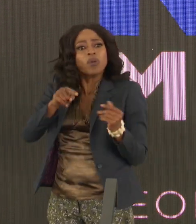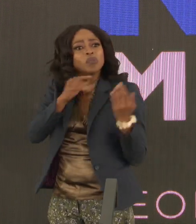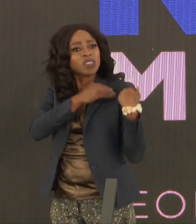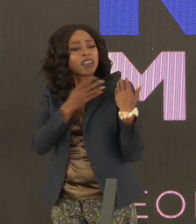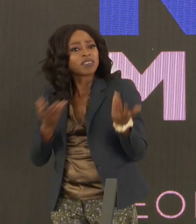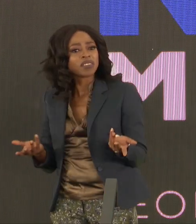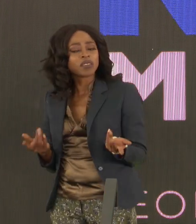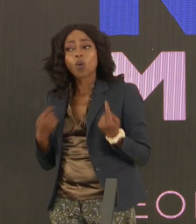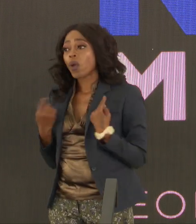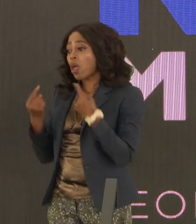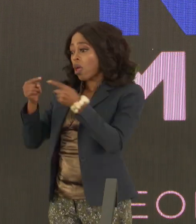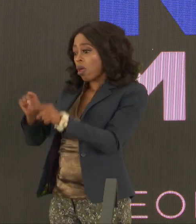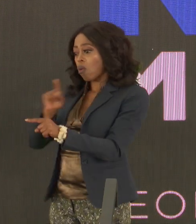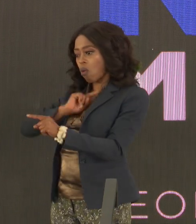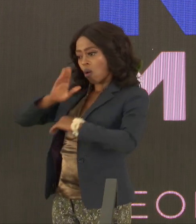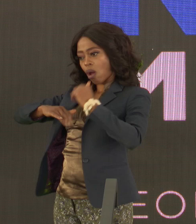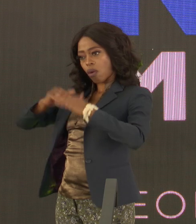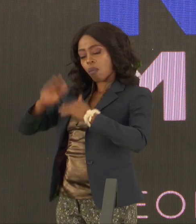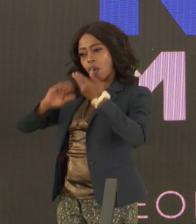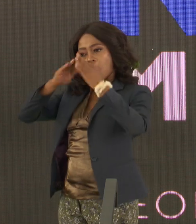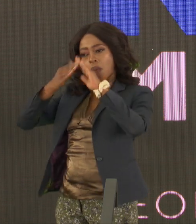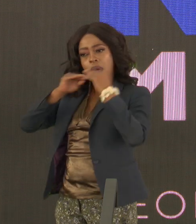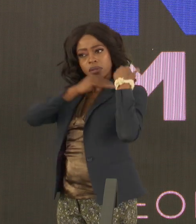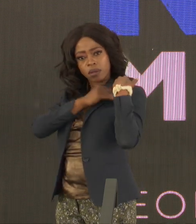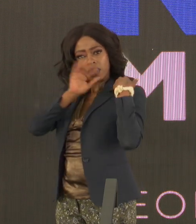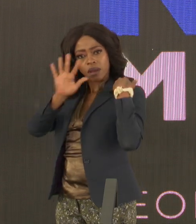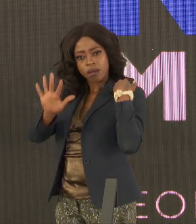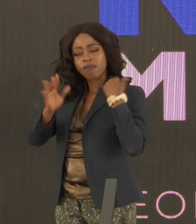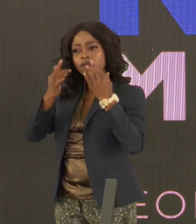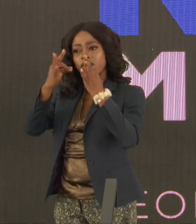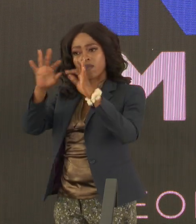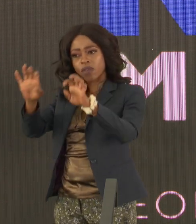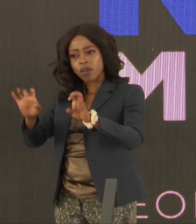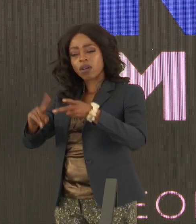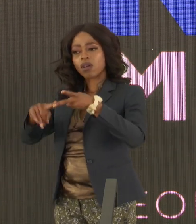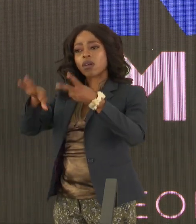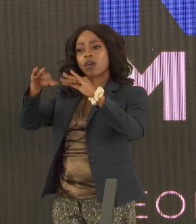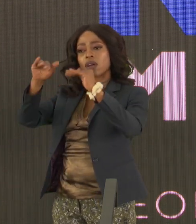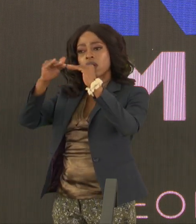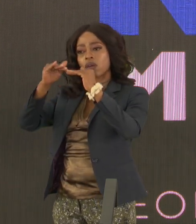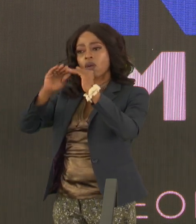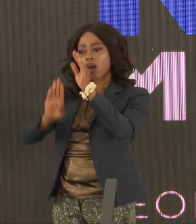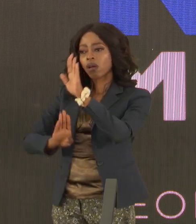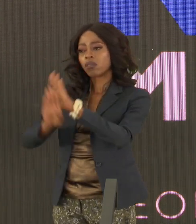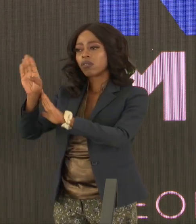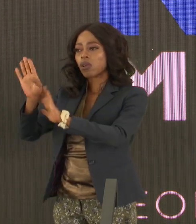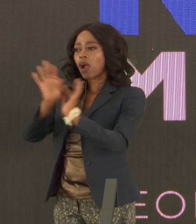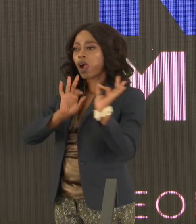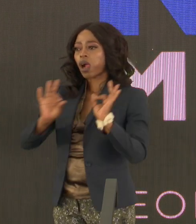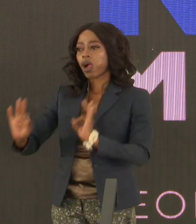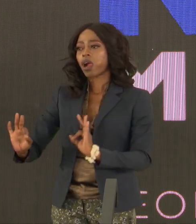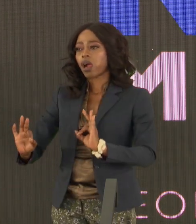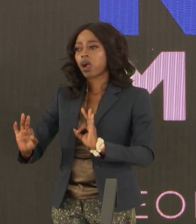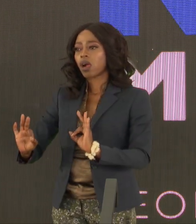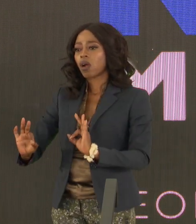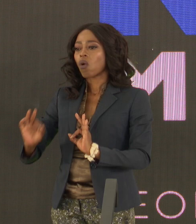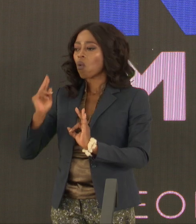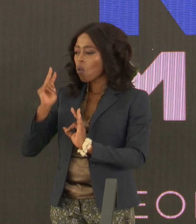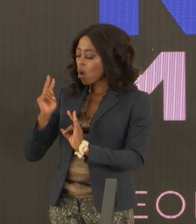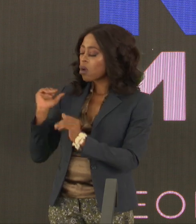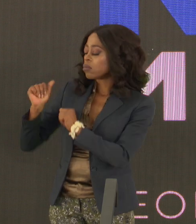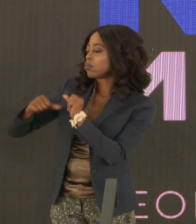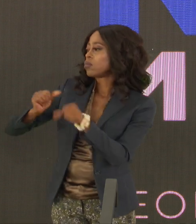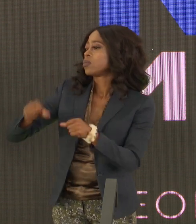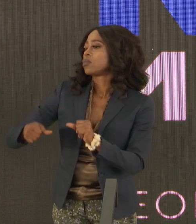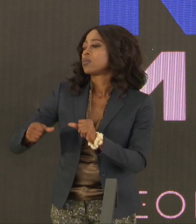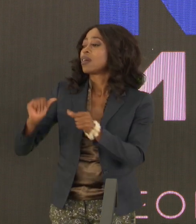So we are here because we want to build a society that is safe, free, equal, and prosperous within one generation. And